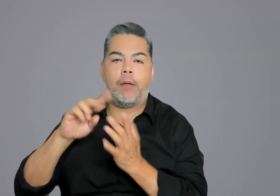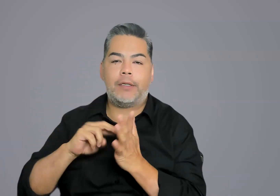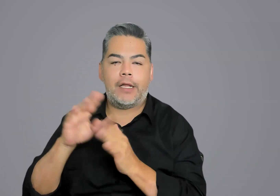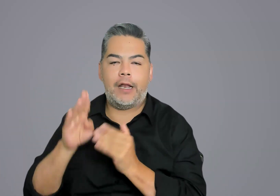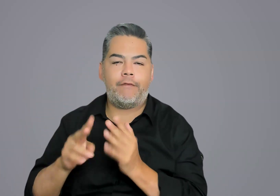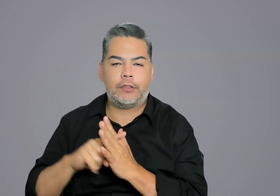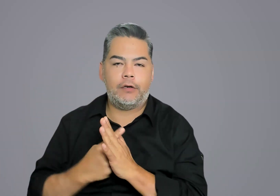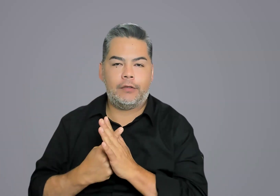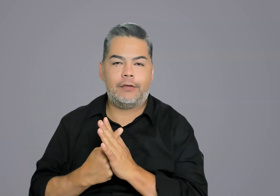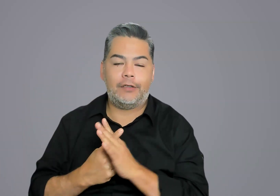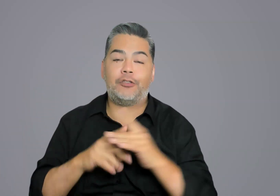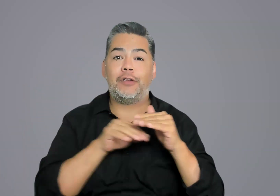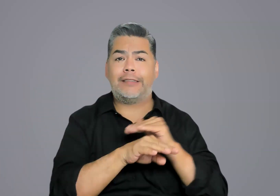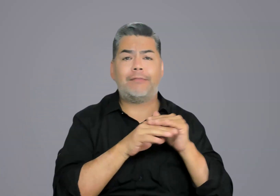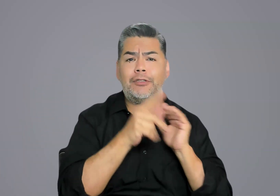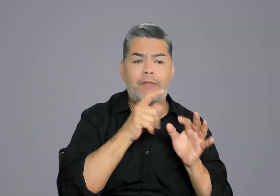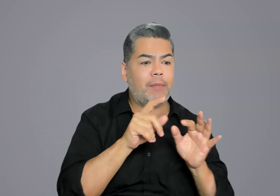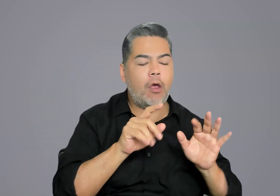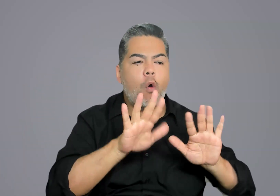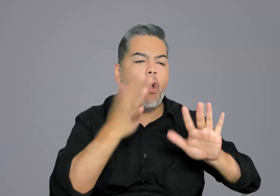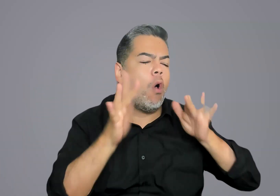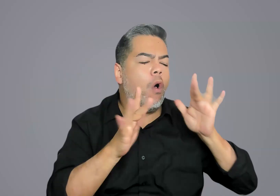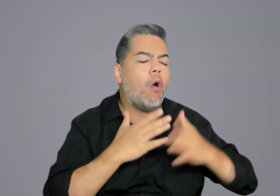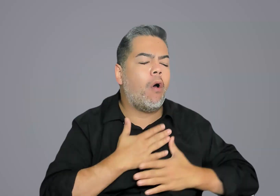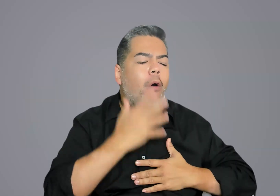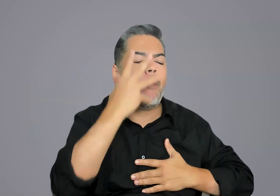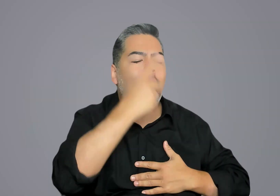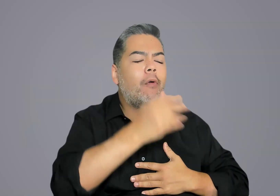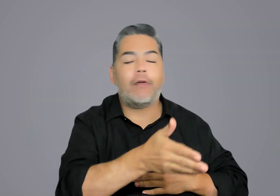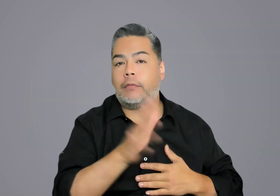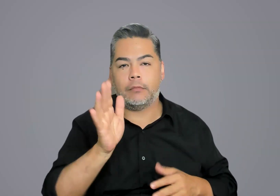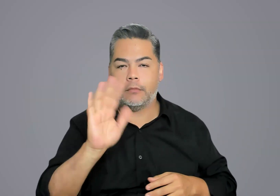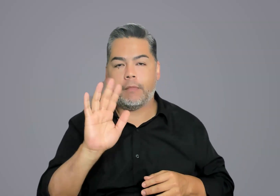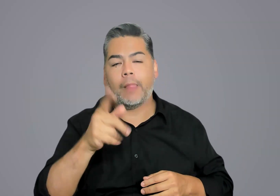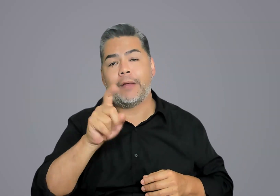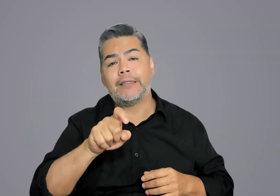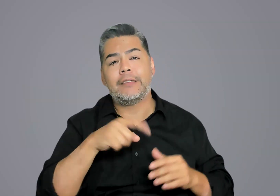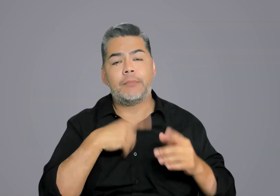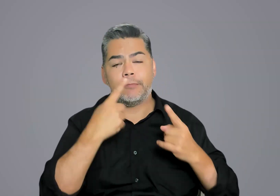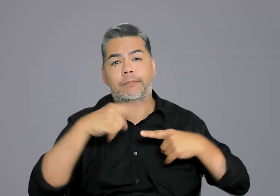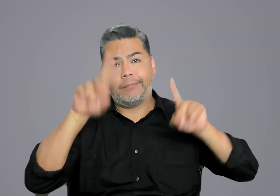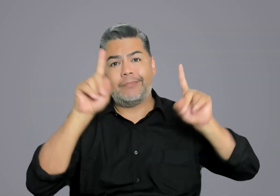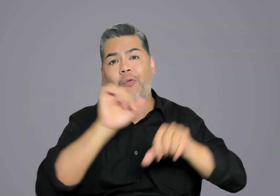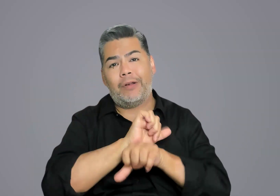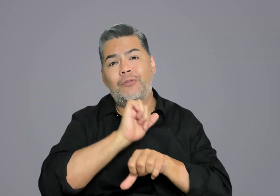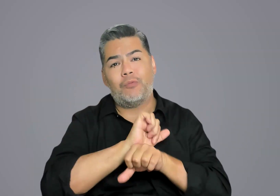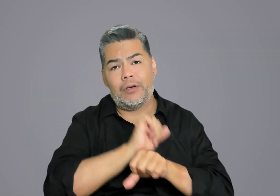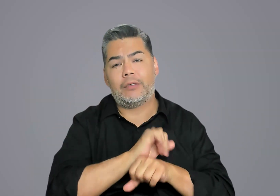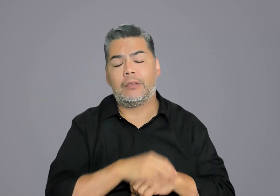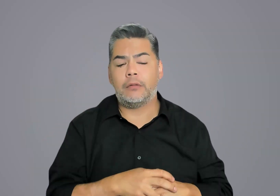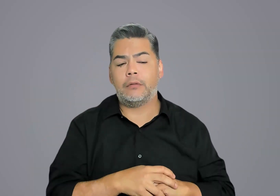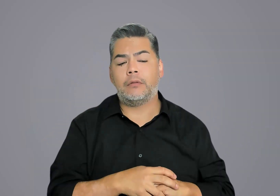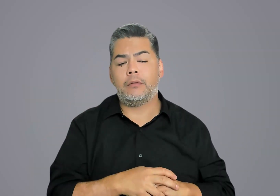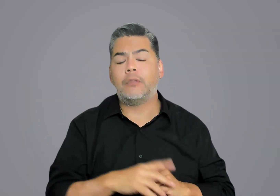So accessibility doesn't need to be glamorous, but does need to be it does need to be effective. So think of it